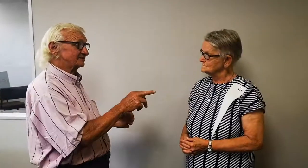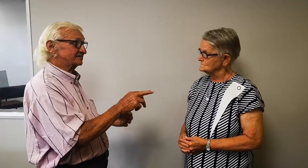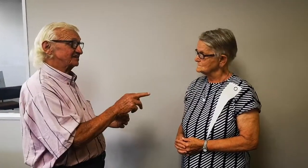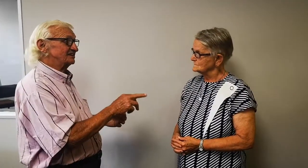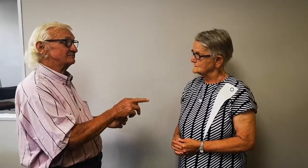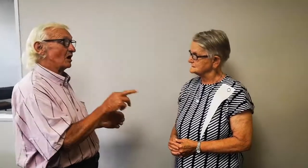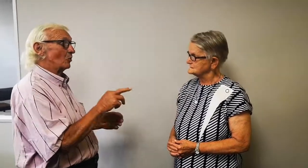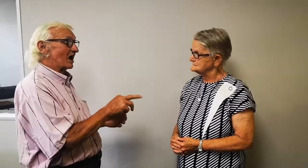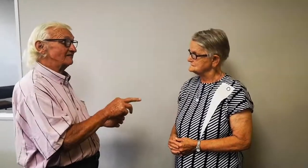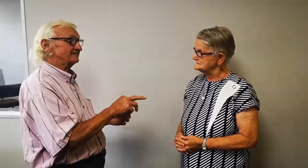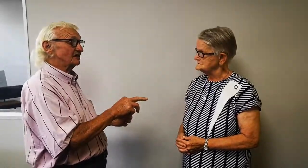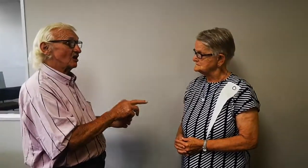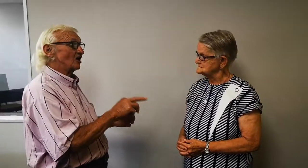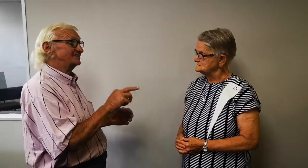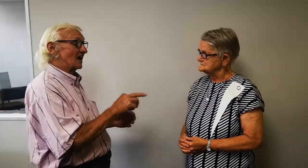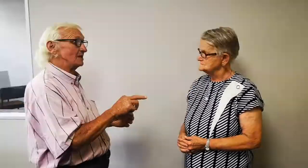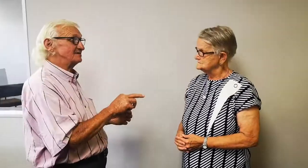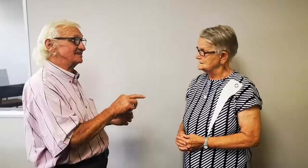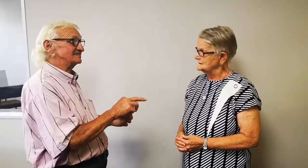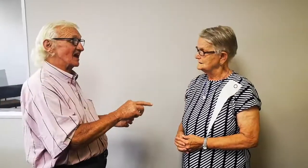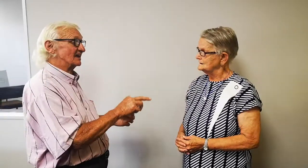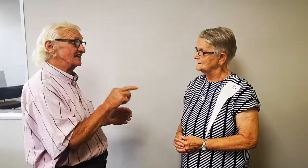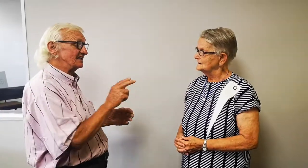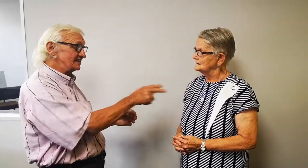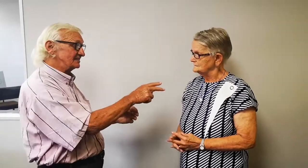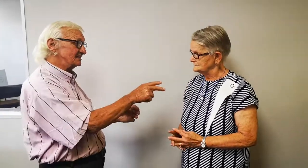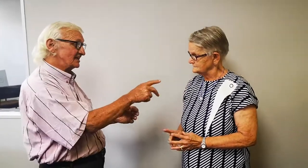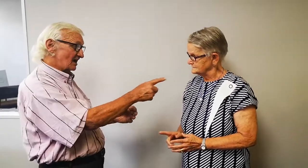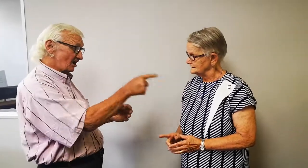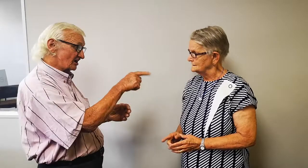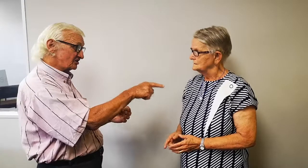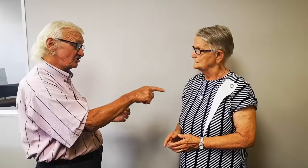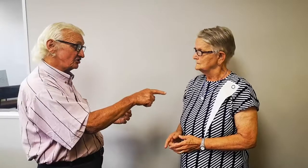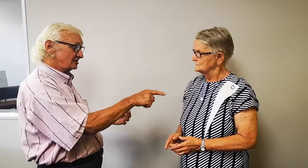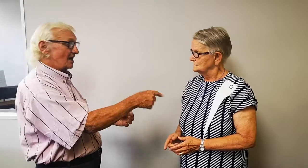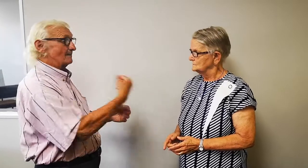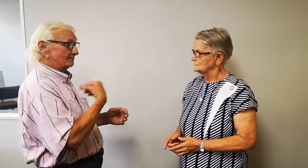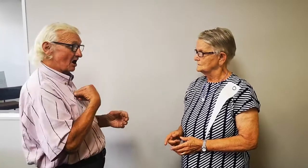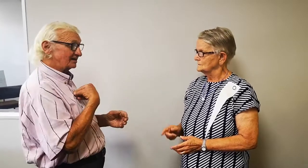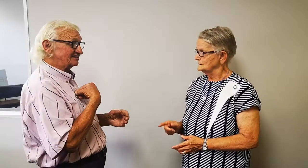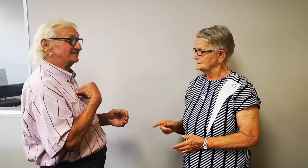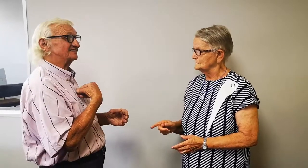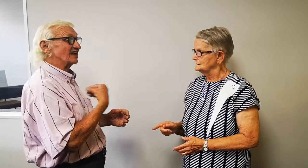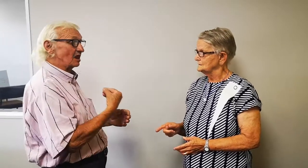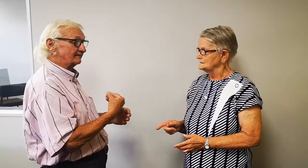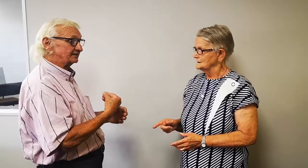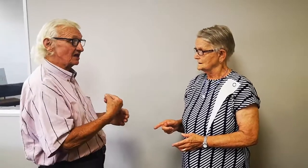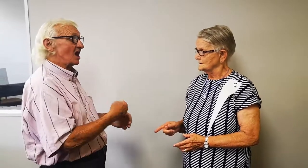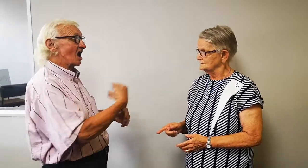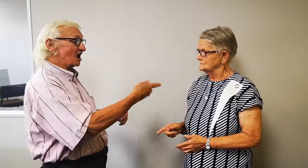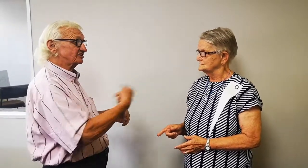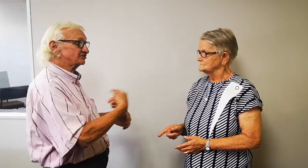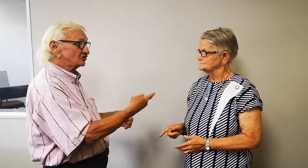this is my wife. Her name is Erleen. Erleen. Mine is Kelvin. Our